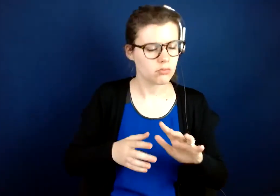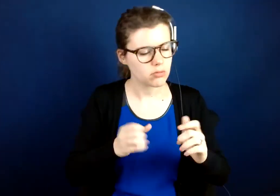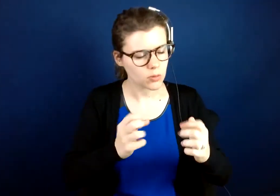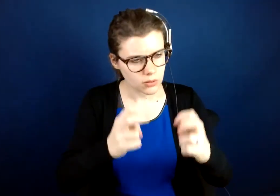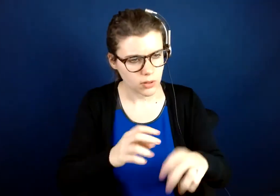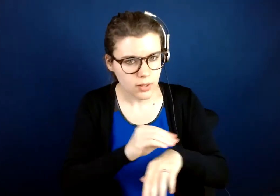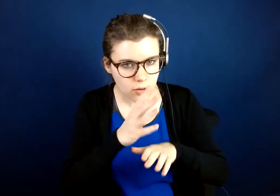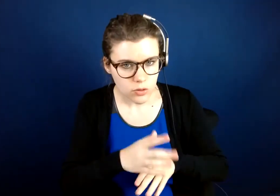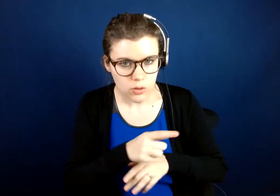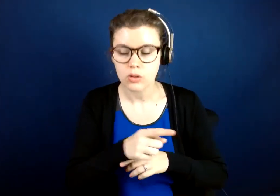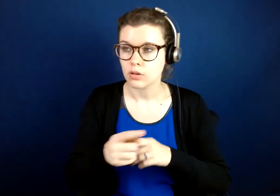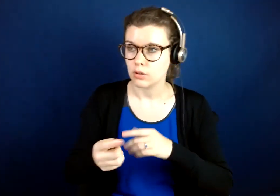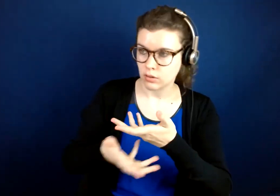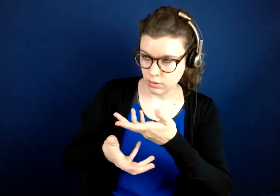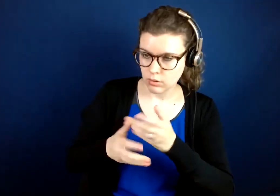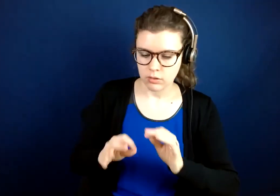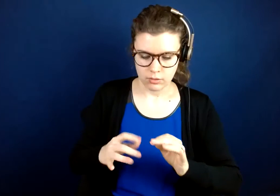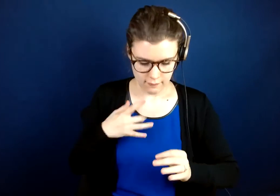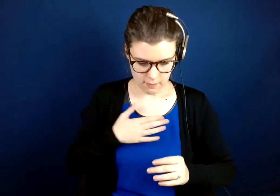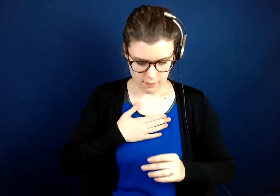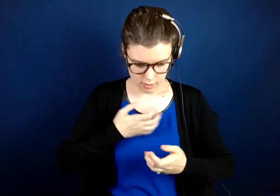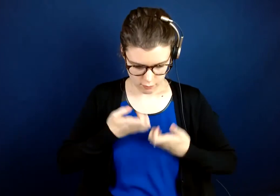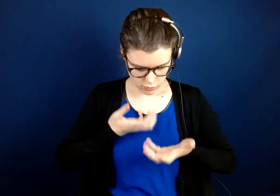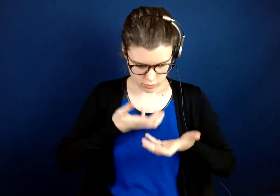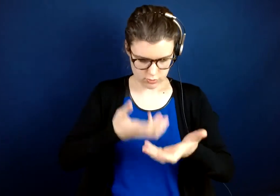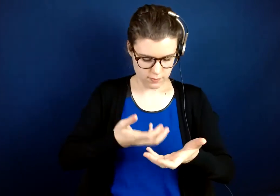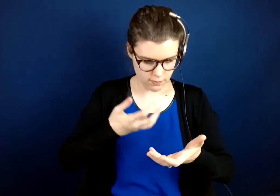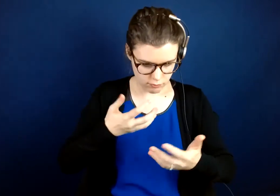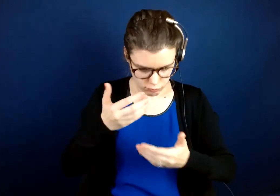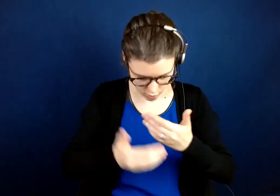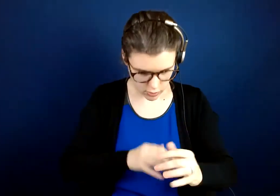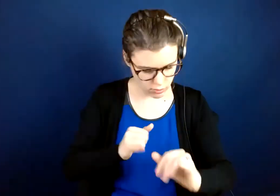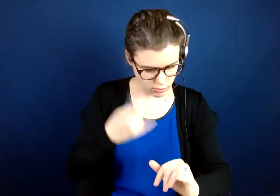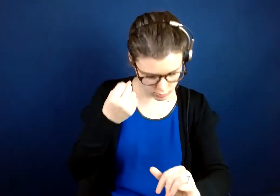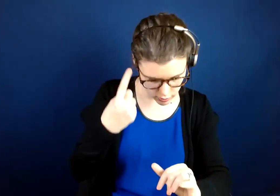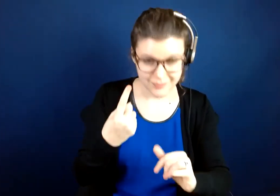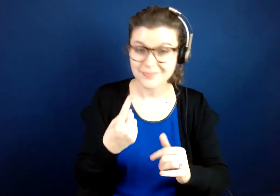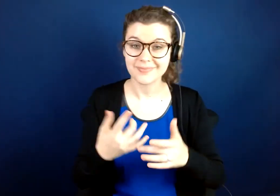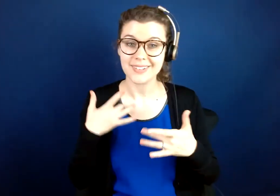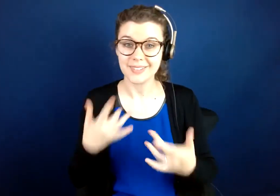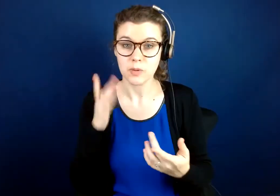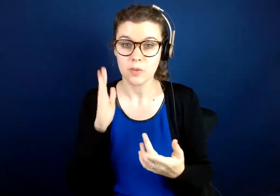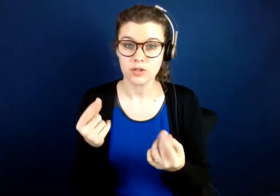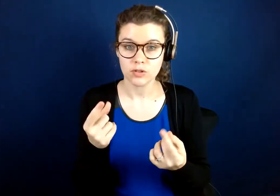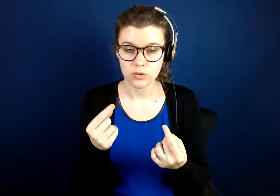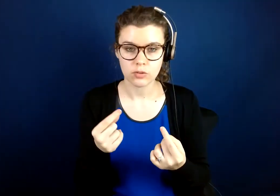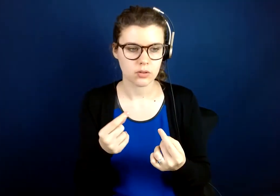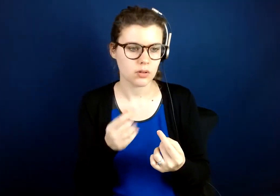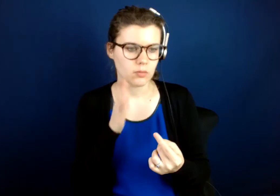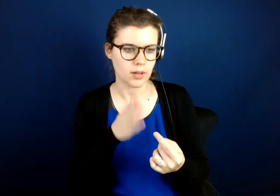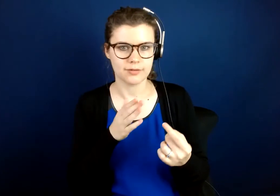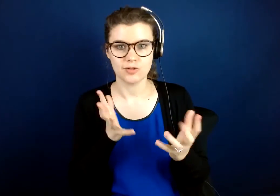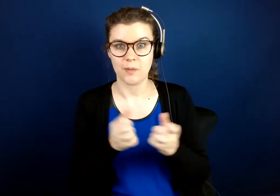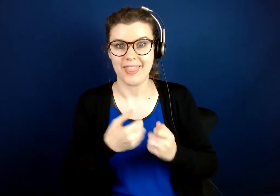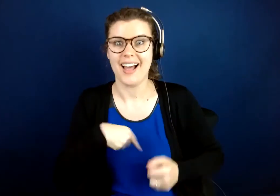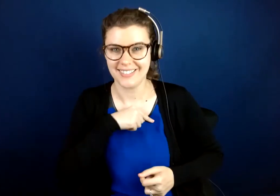helps them process their thoughts and emotions, but more often they will use us as their sounding board.